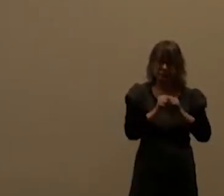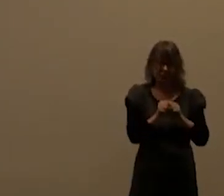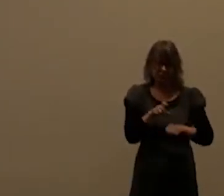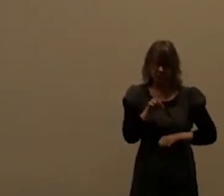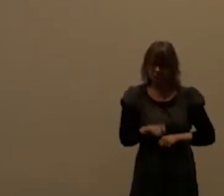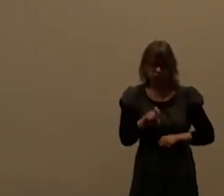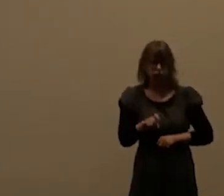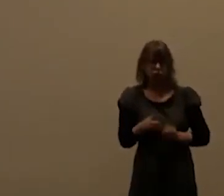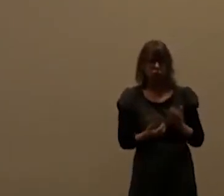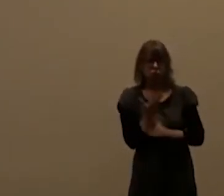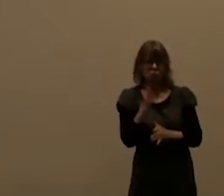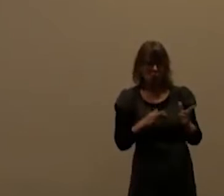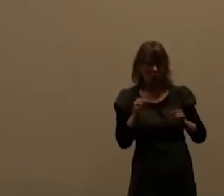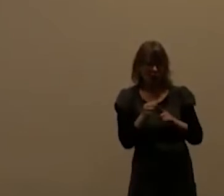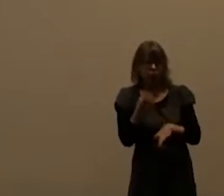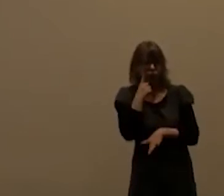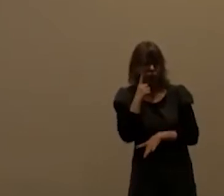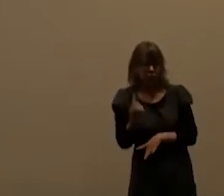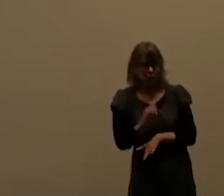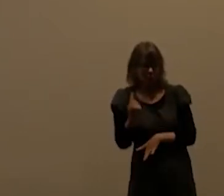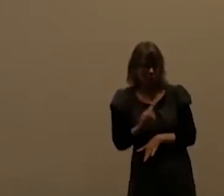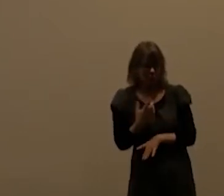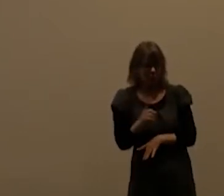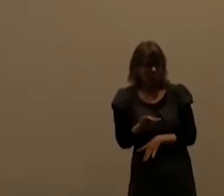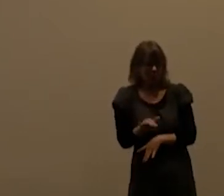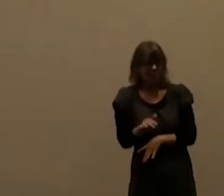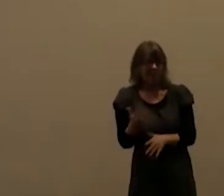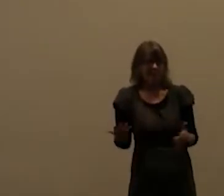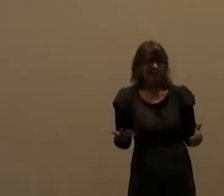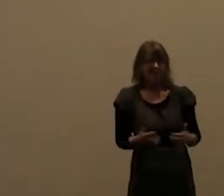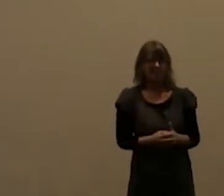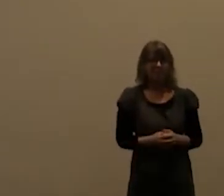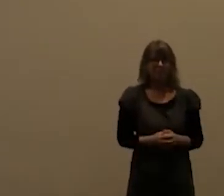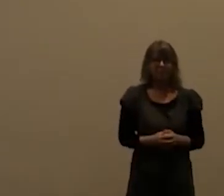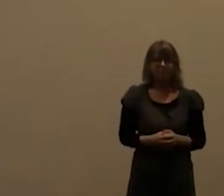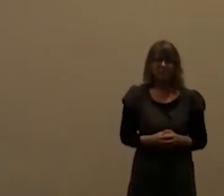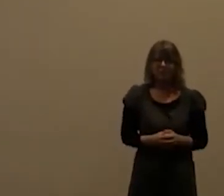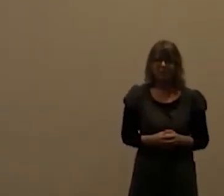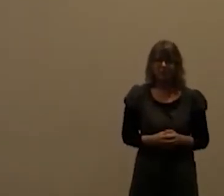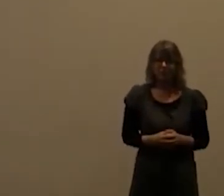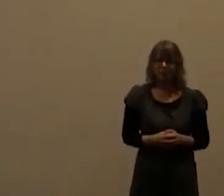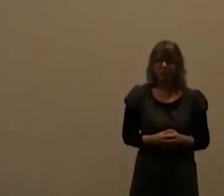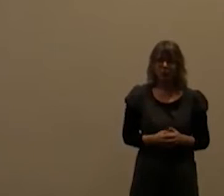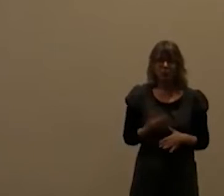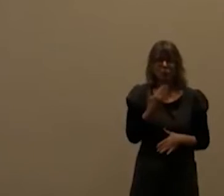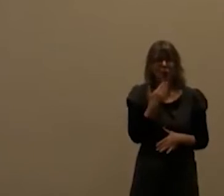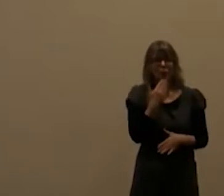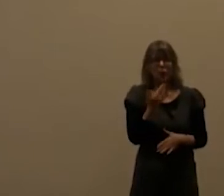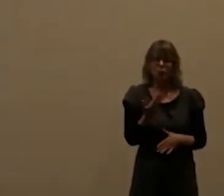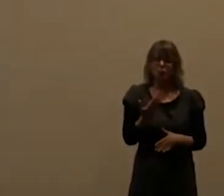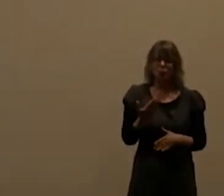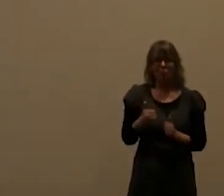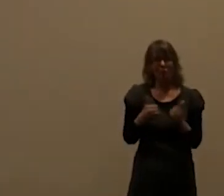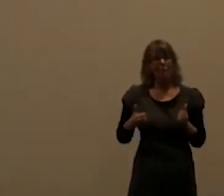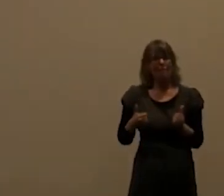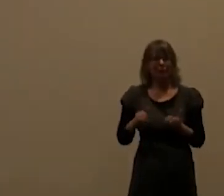File, New Application, try it out, and see what you have. All right, cool. And, of course, thank you to our sponsors and all of that.